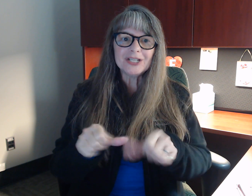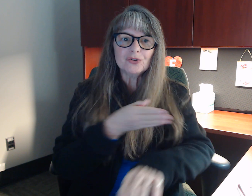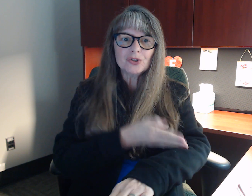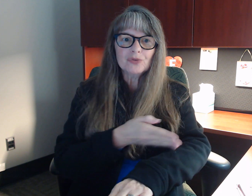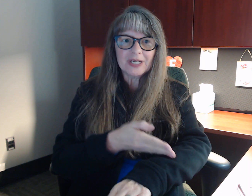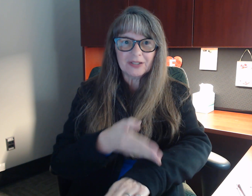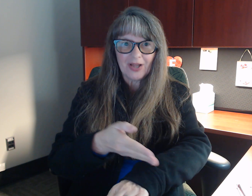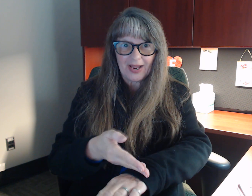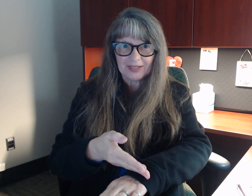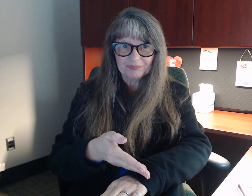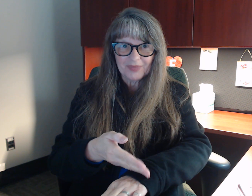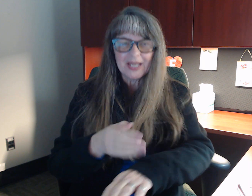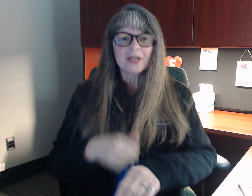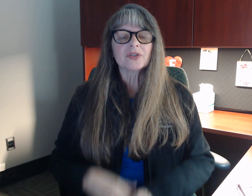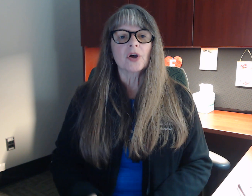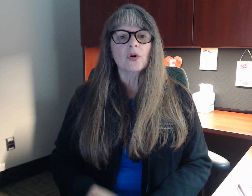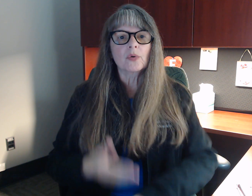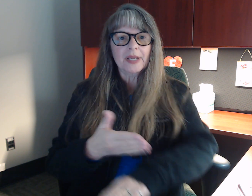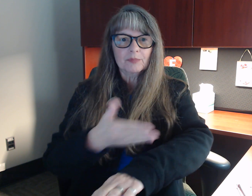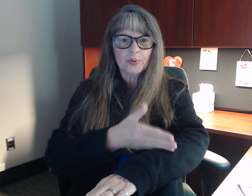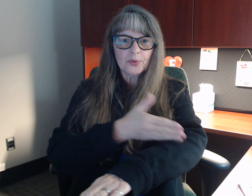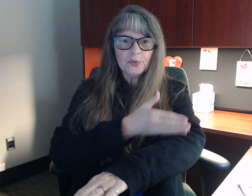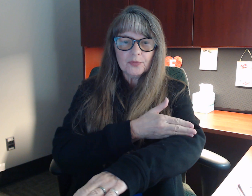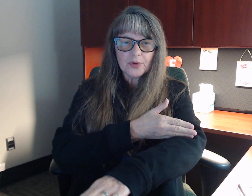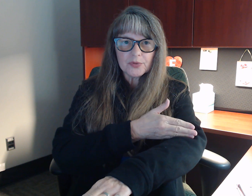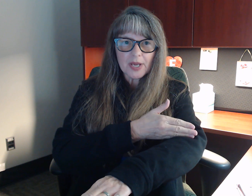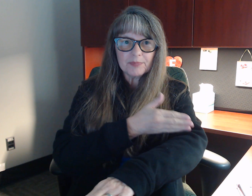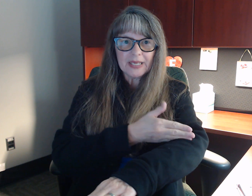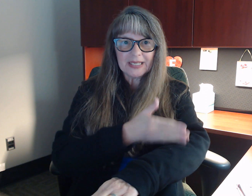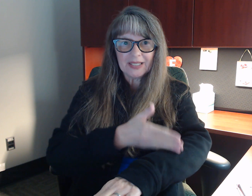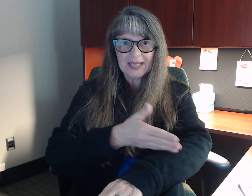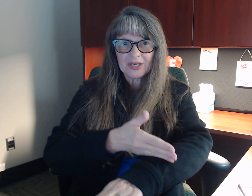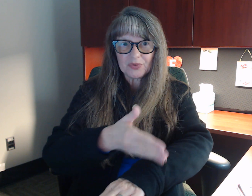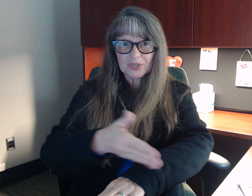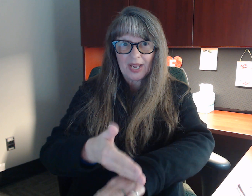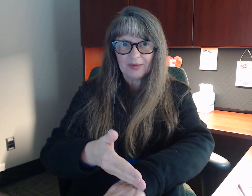to decline. So improve goes up and decline goes down.